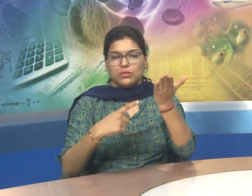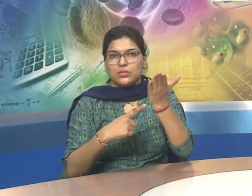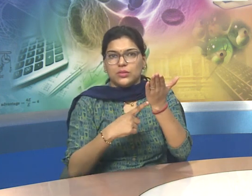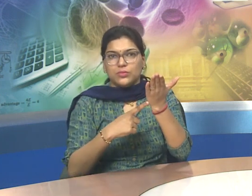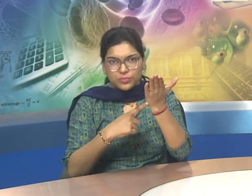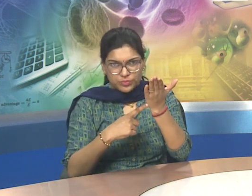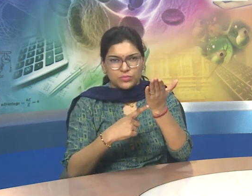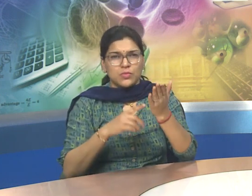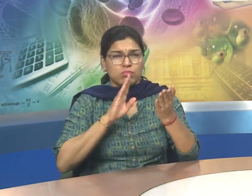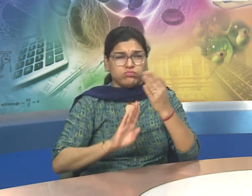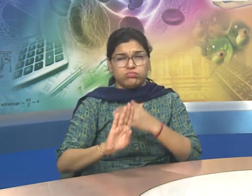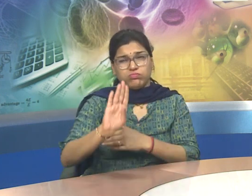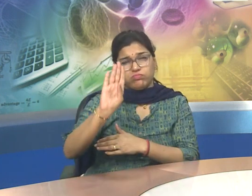are new names coming up.